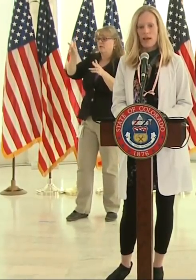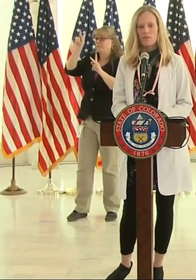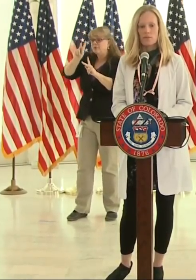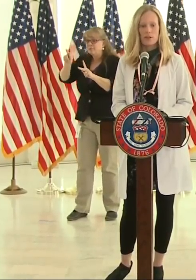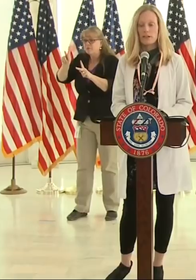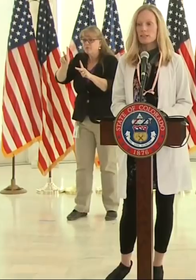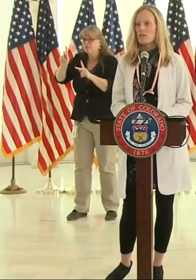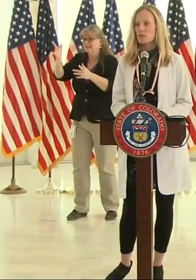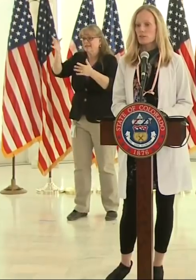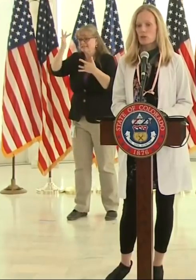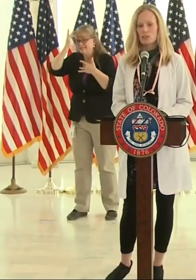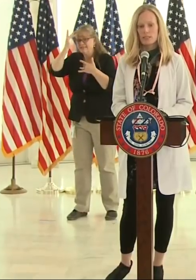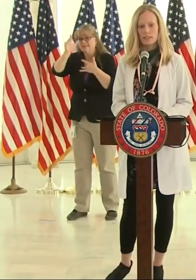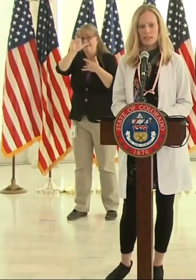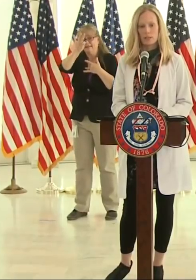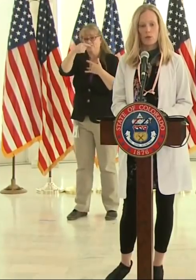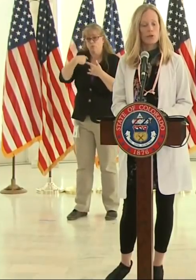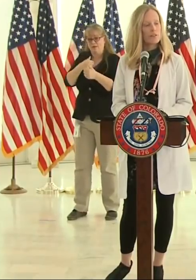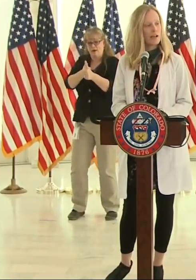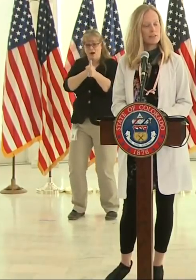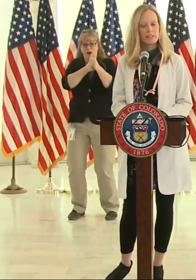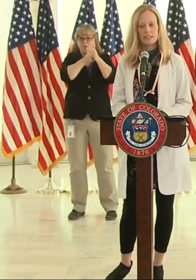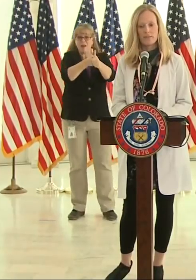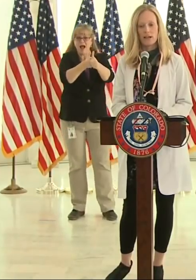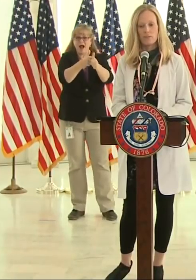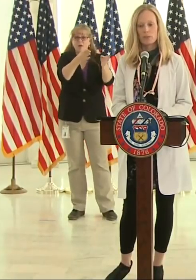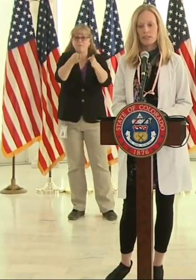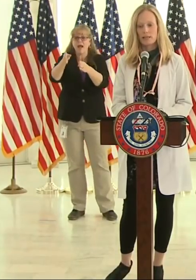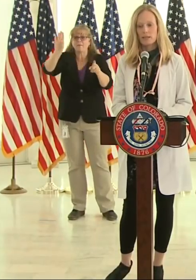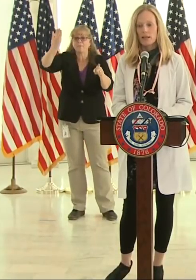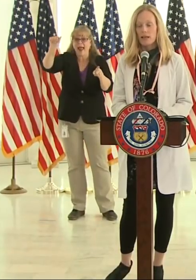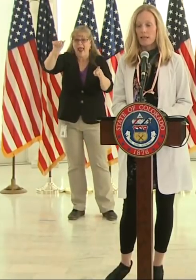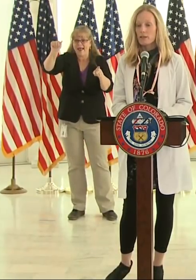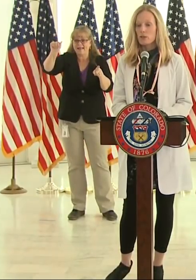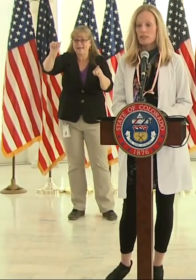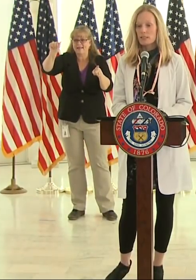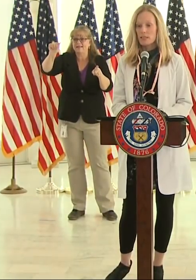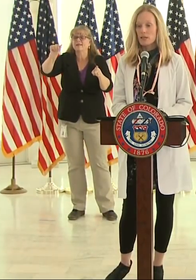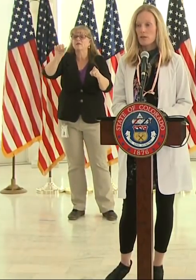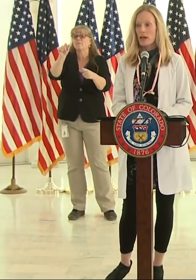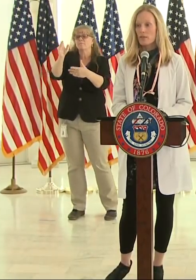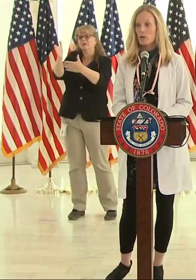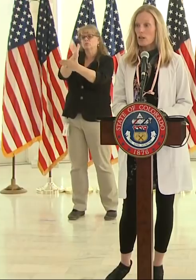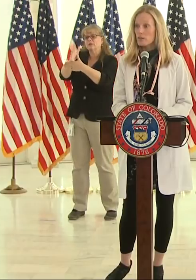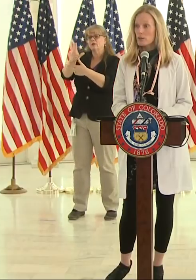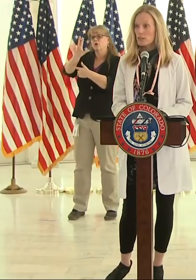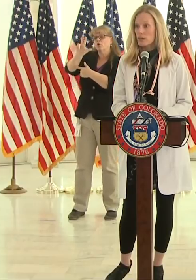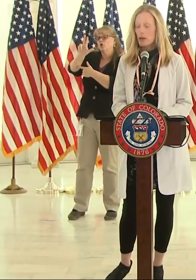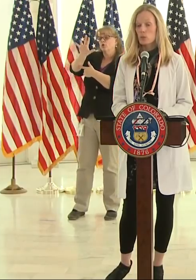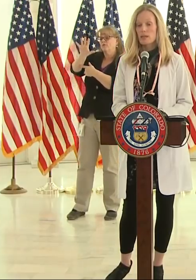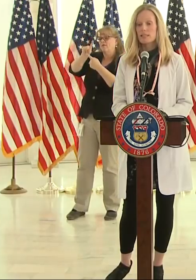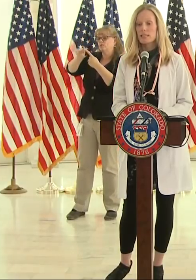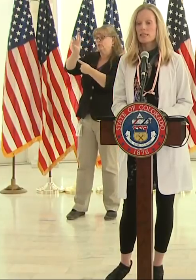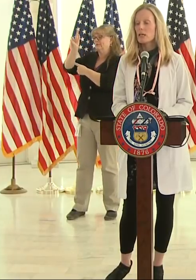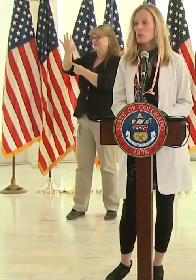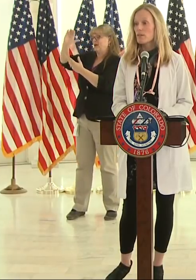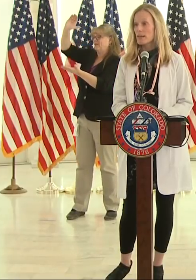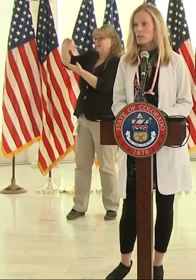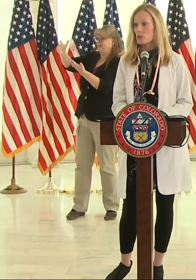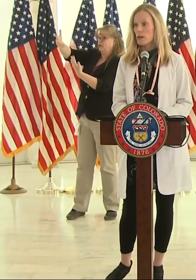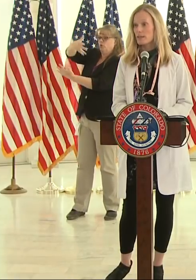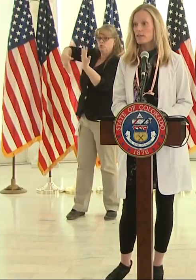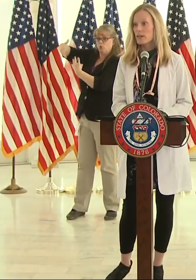A at various levels of social distancing, so 35 to 65%. And again, you can see here that for all of those scenarios, we exceed the